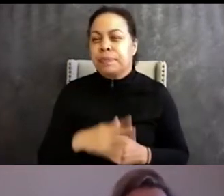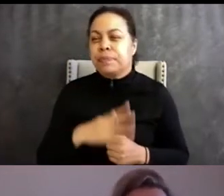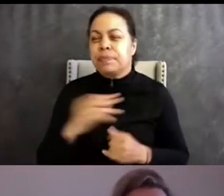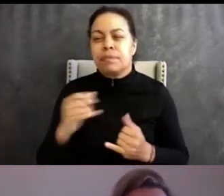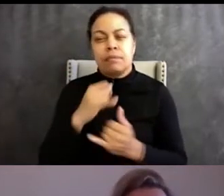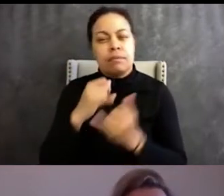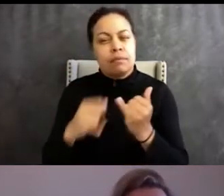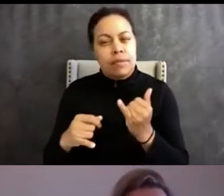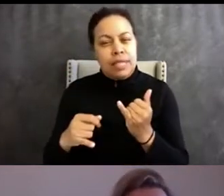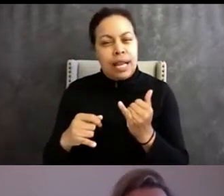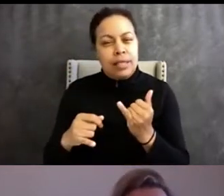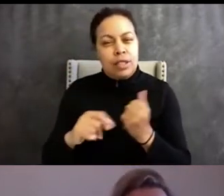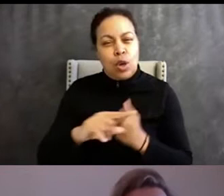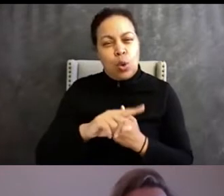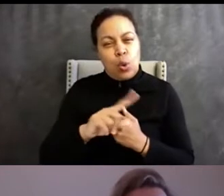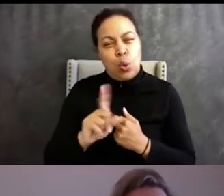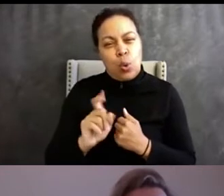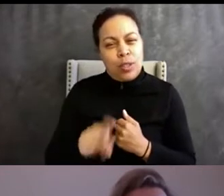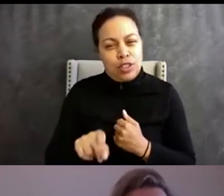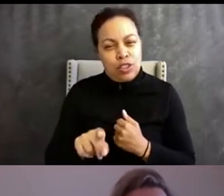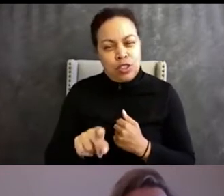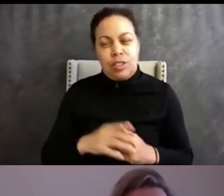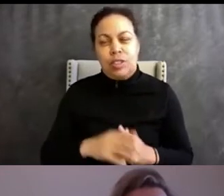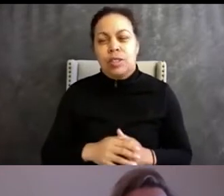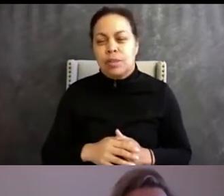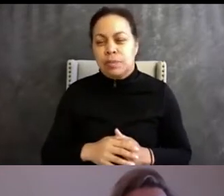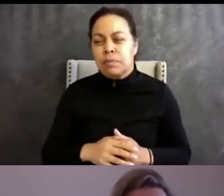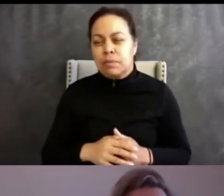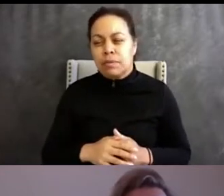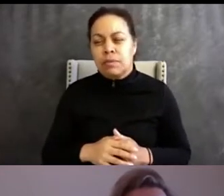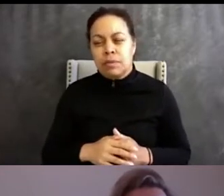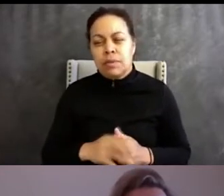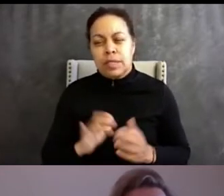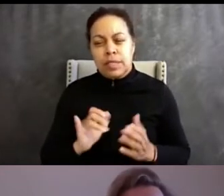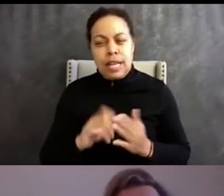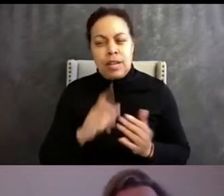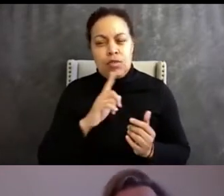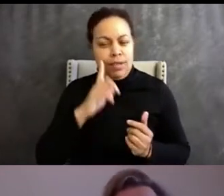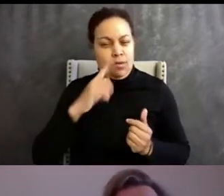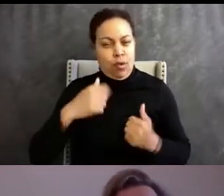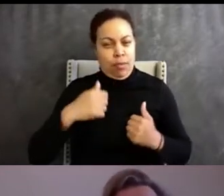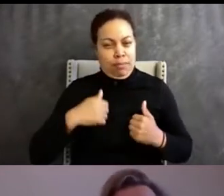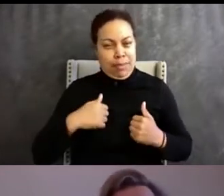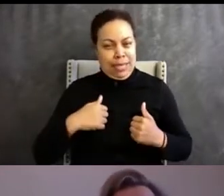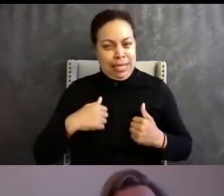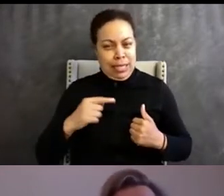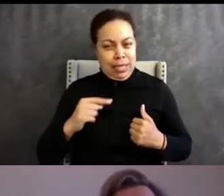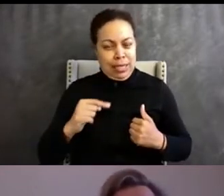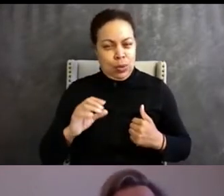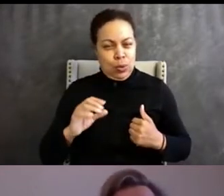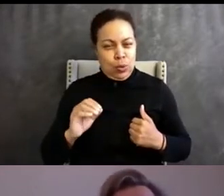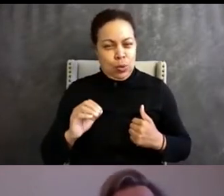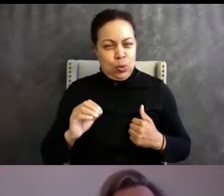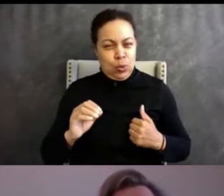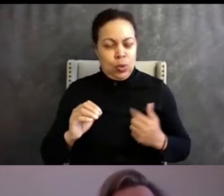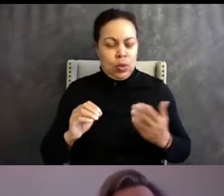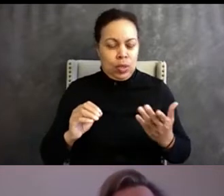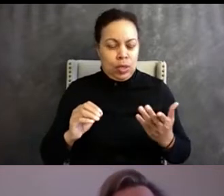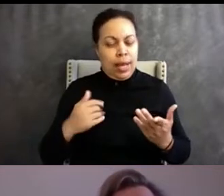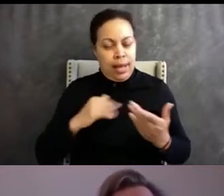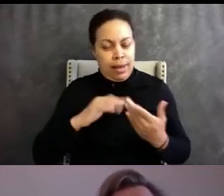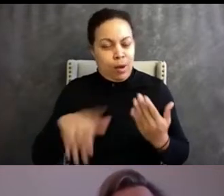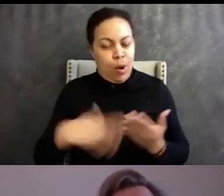the last question was really for me to get a sense of, to have us all